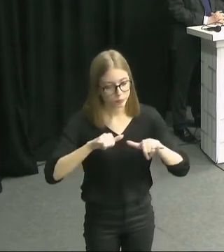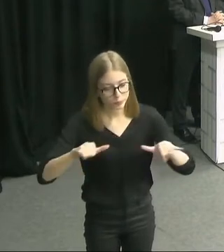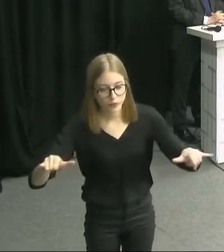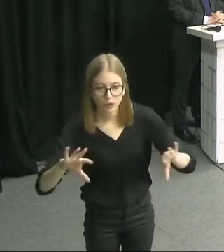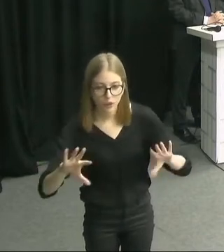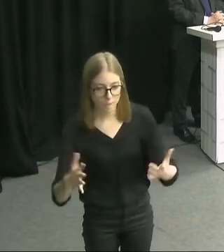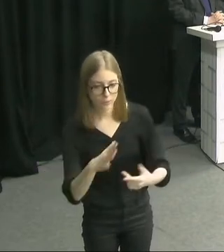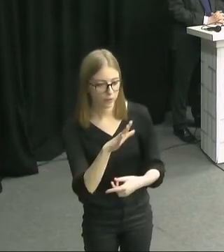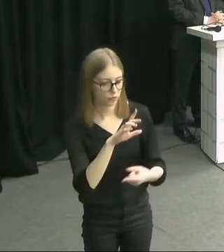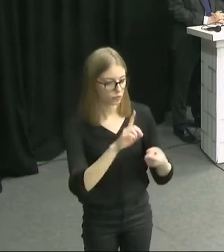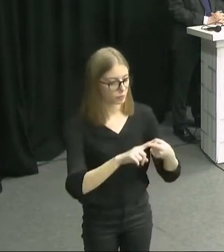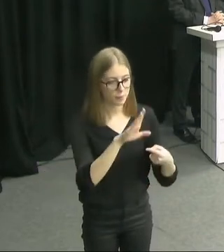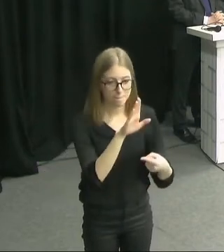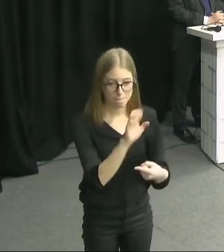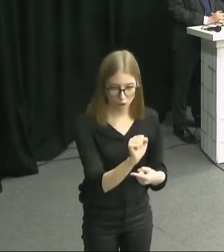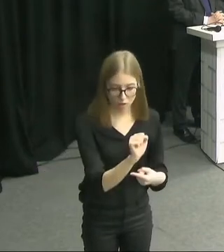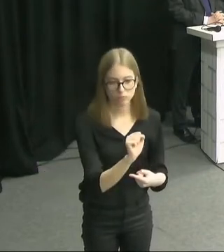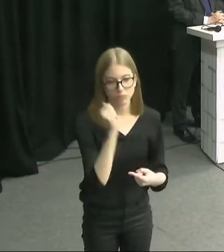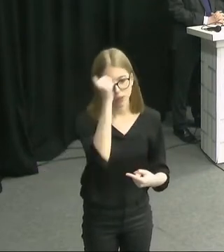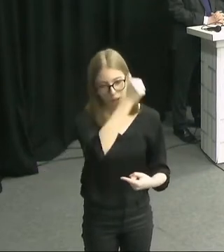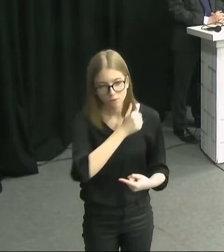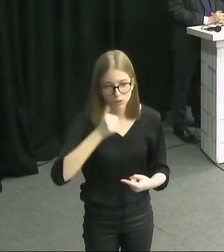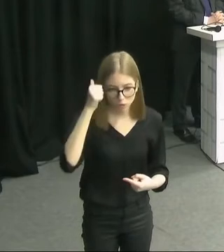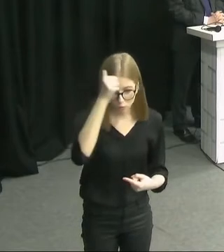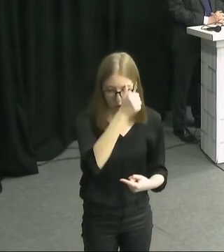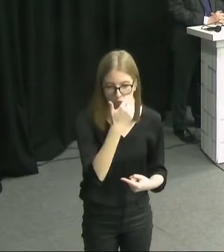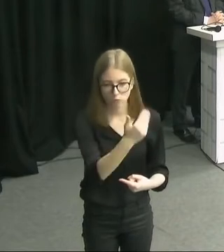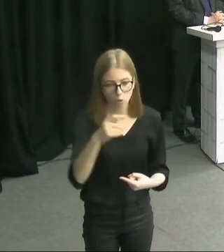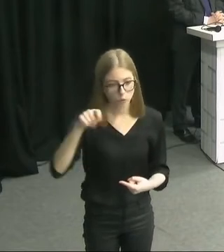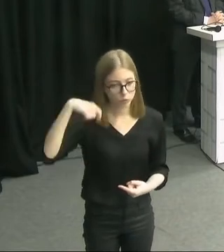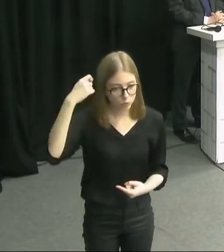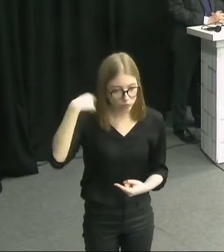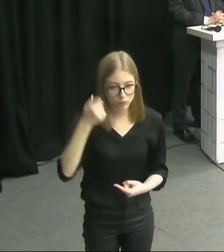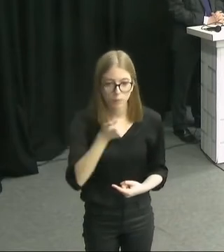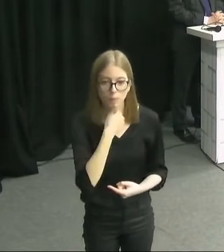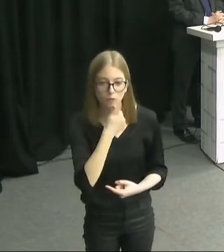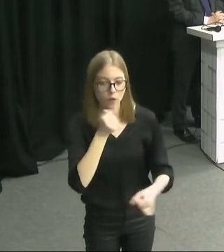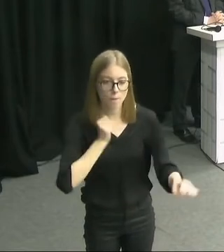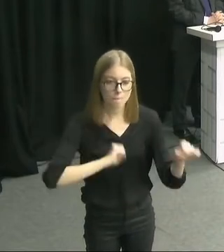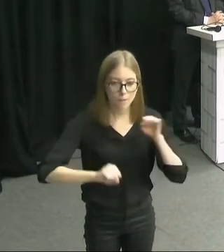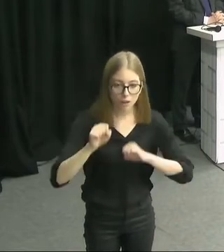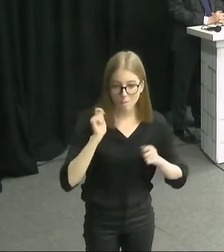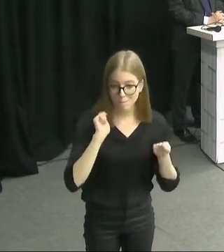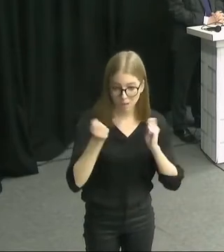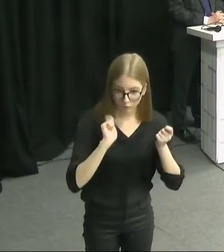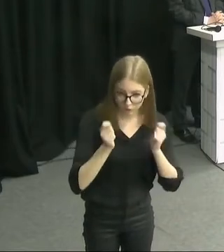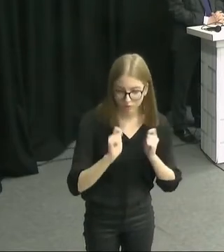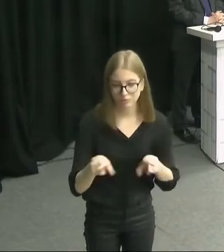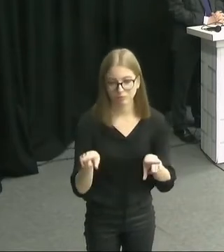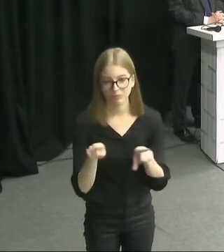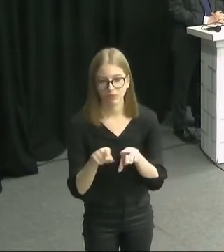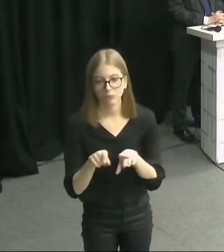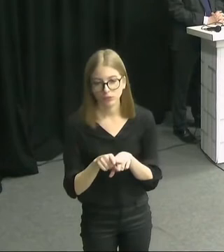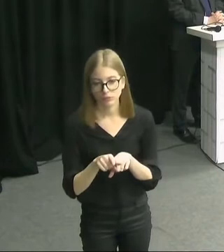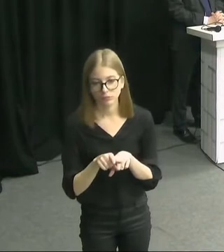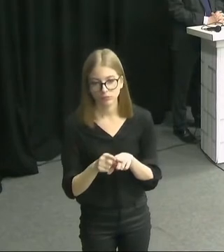personality. So we need more study options. So we need individual choices for parallel studies. We